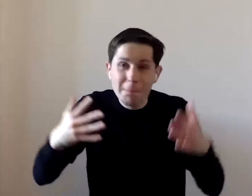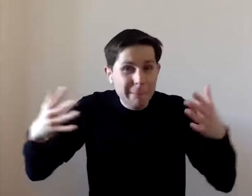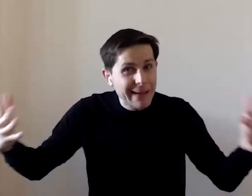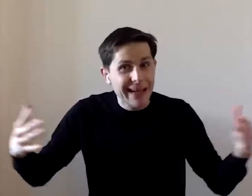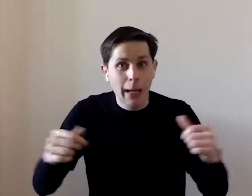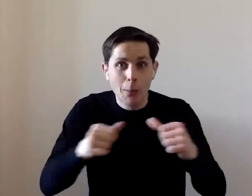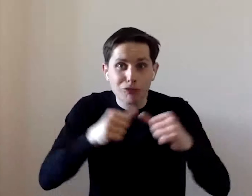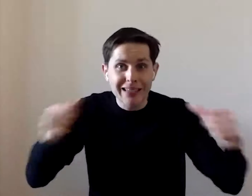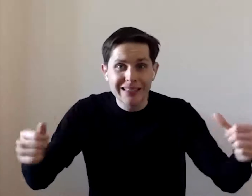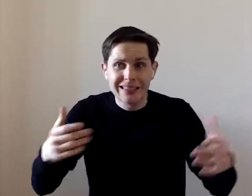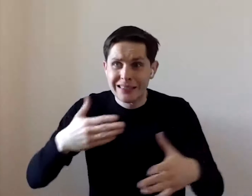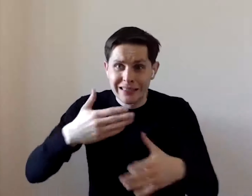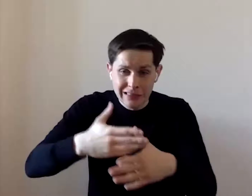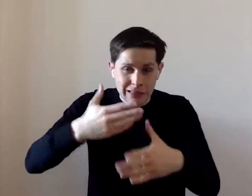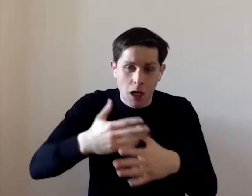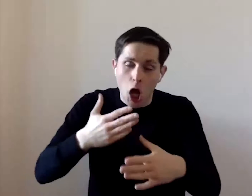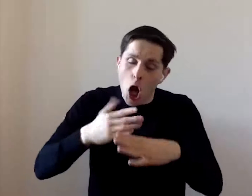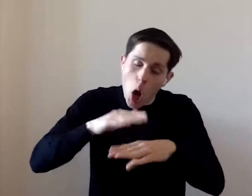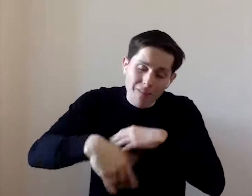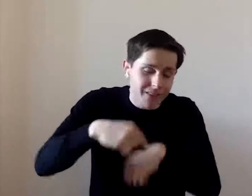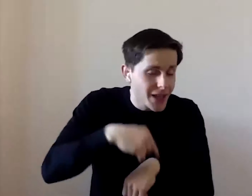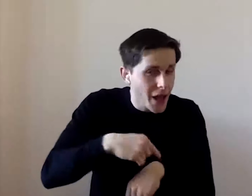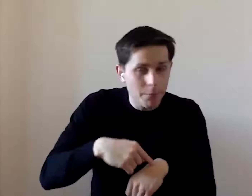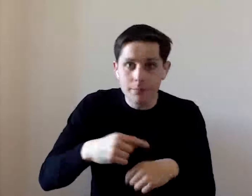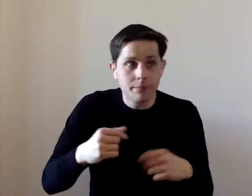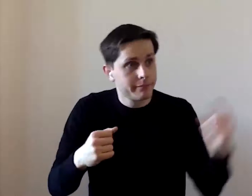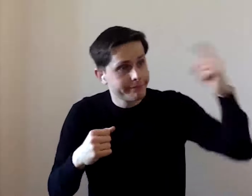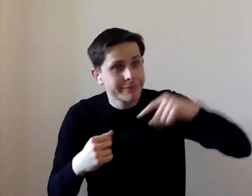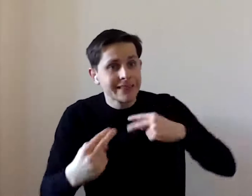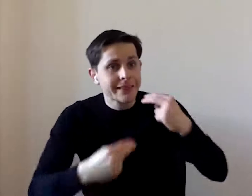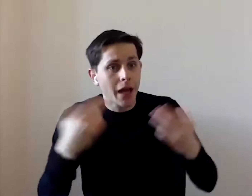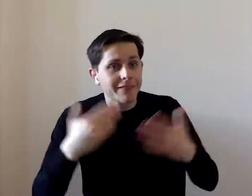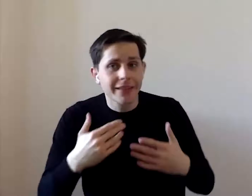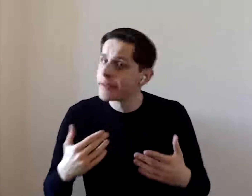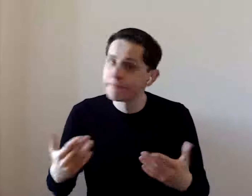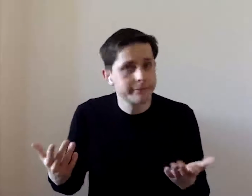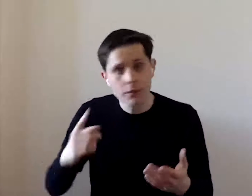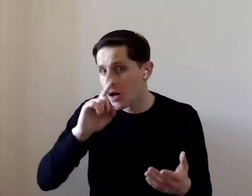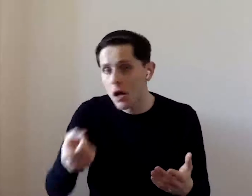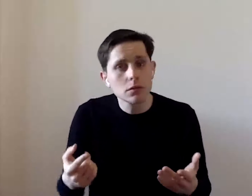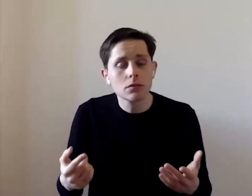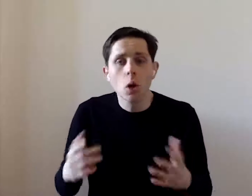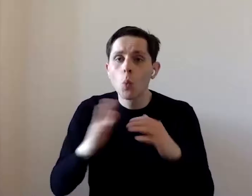who've followed exactly the same kind of trajectory as me, you know, are working in huge practices and constantly working overtime.